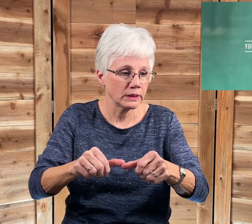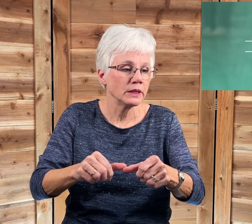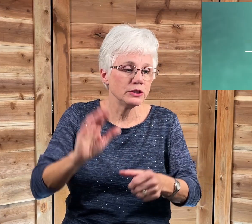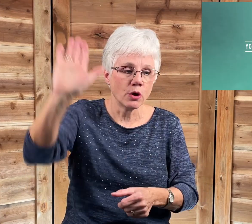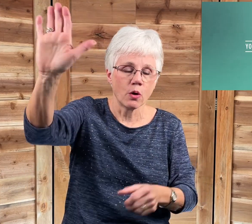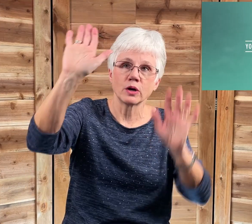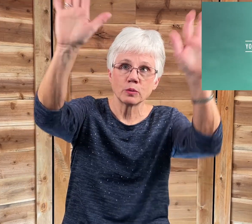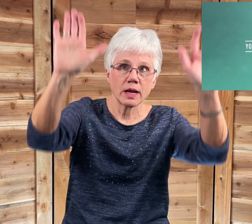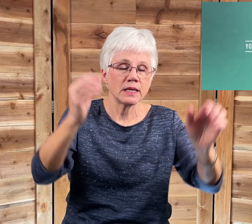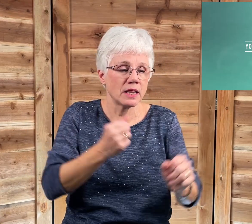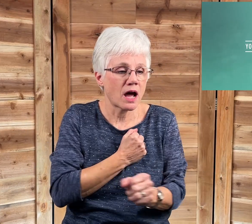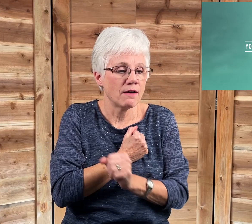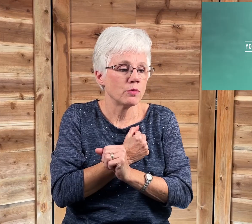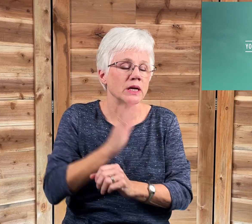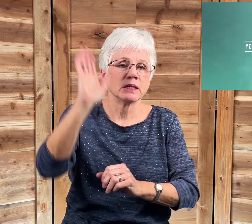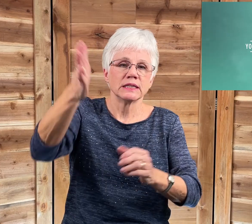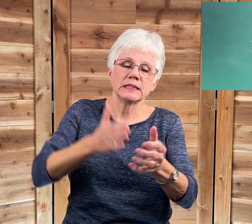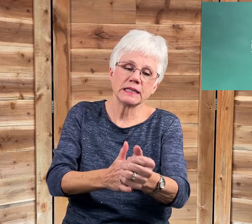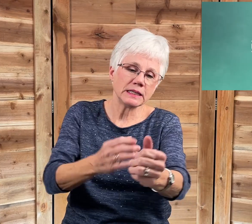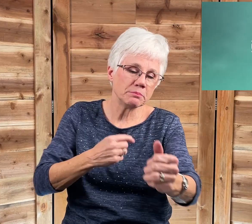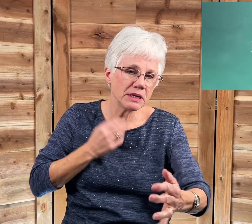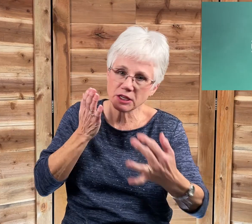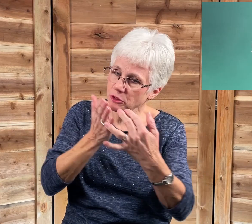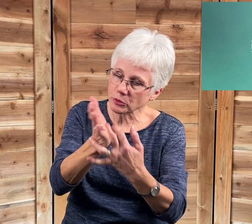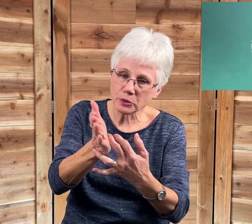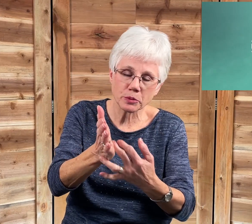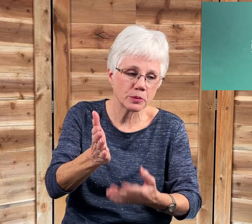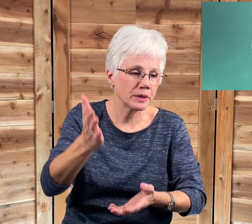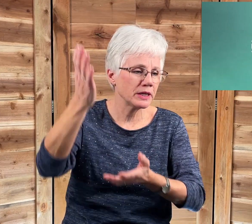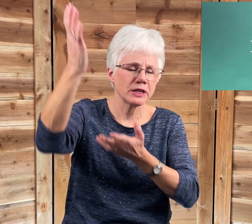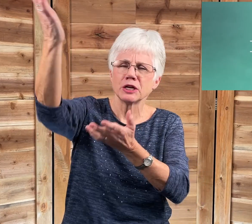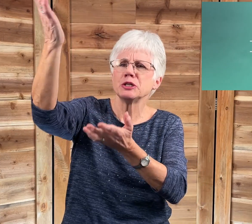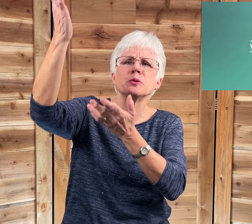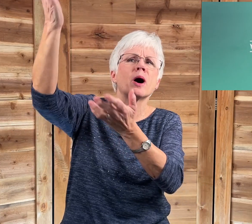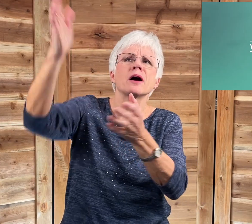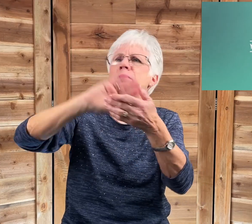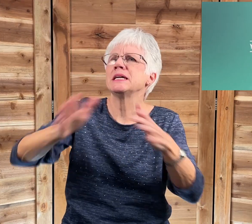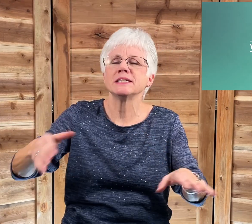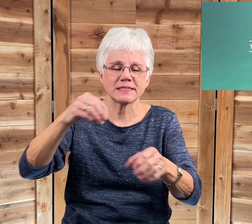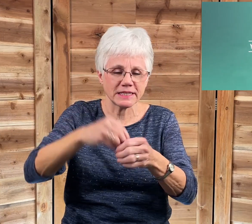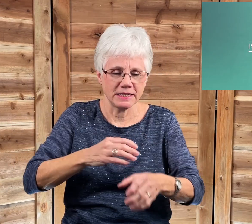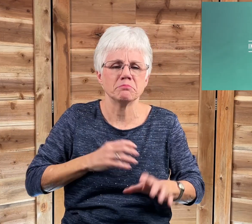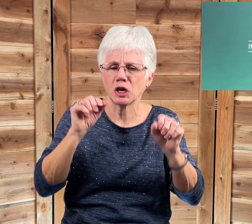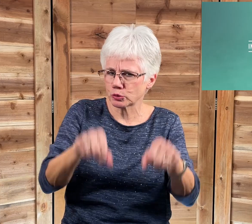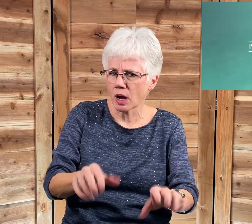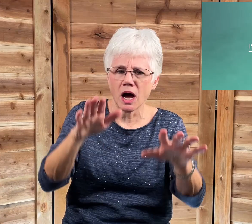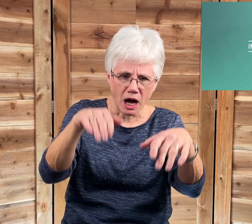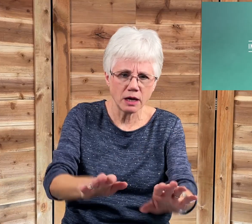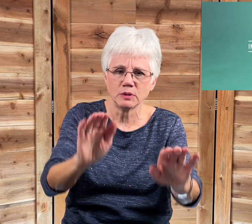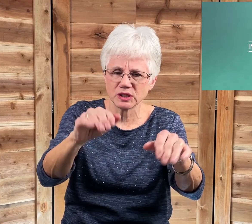hold. Your great love will lead me through. You are the peace in